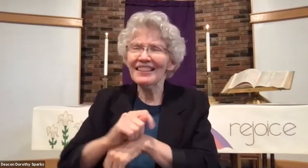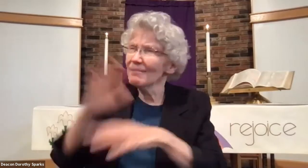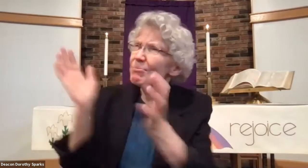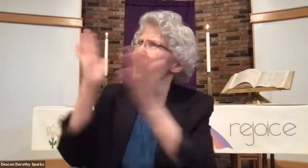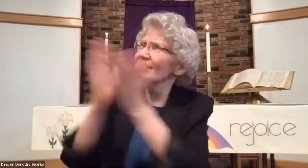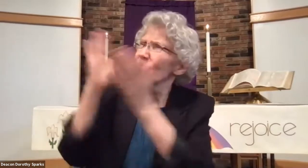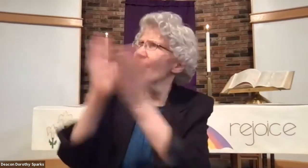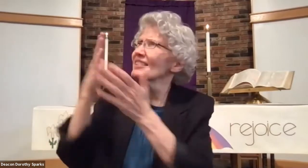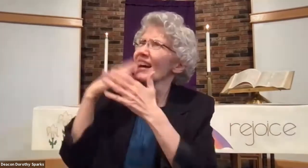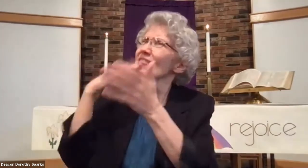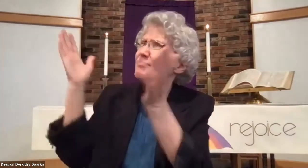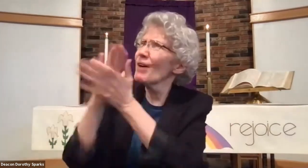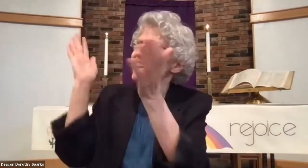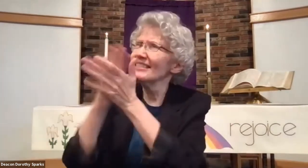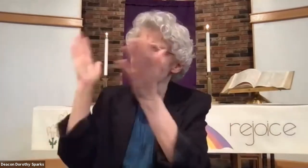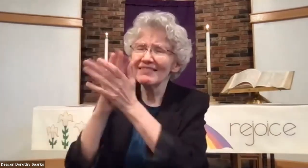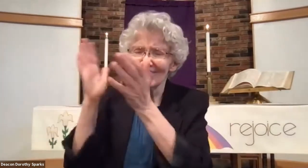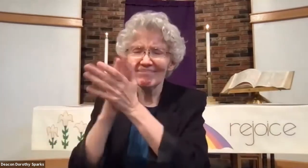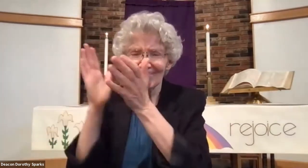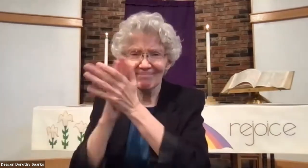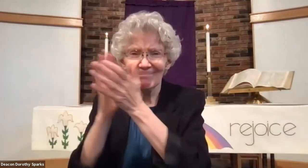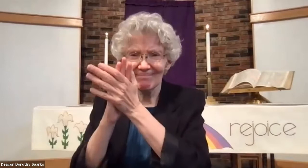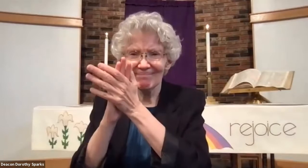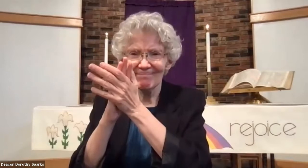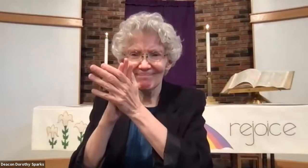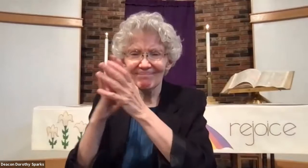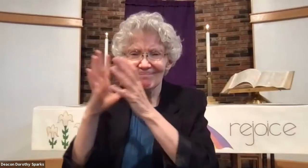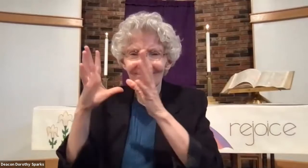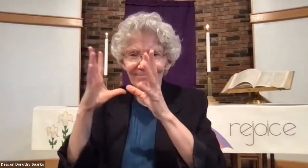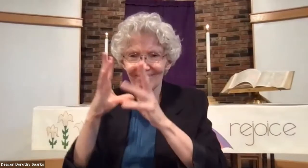They spent their time in the temple praising God.